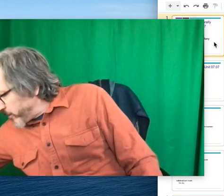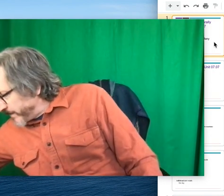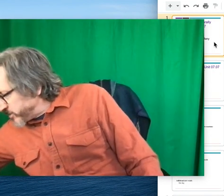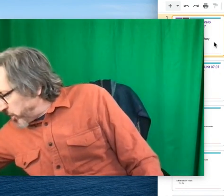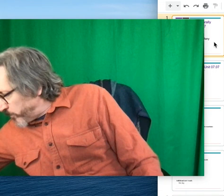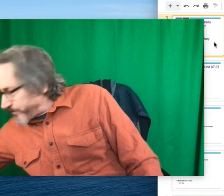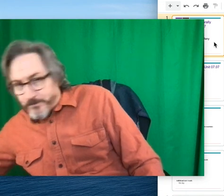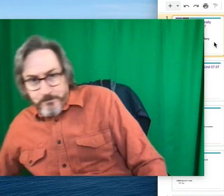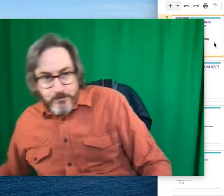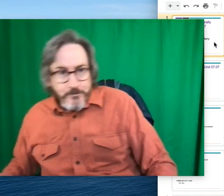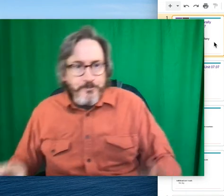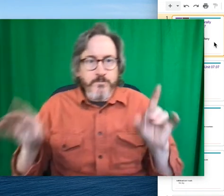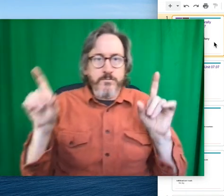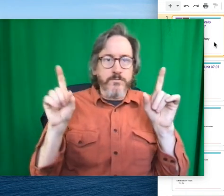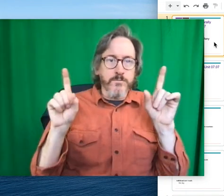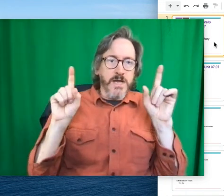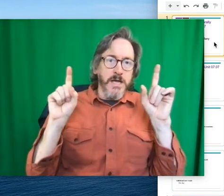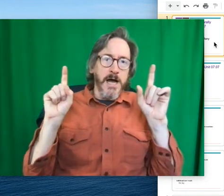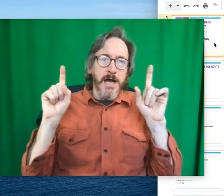All right, so.